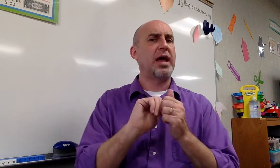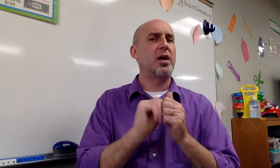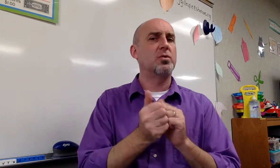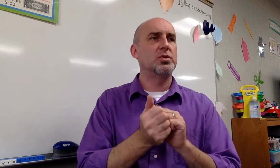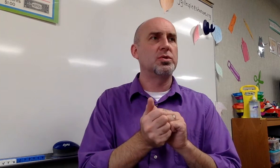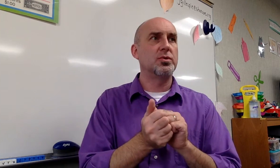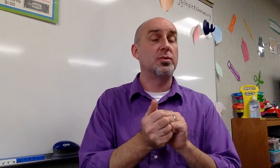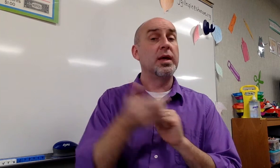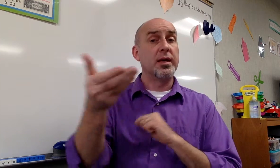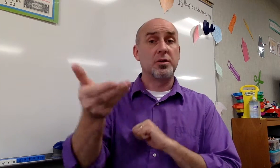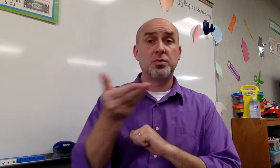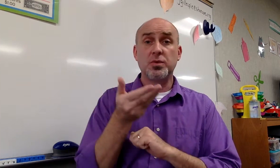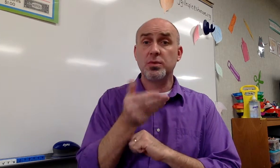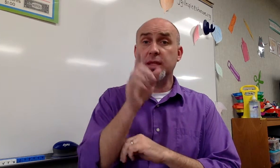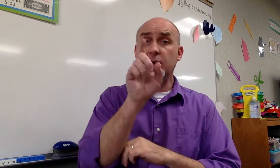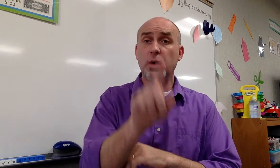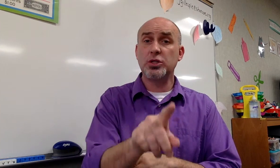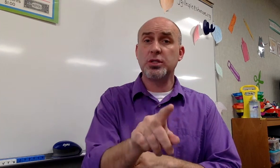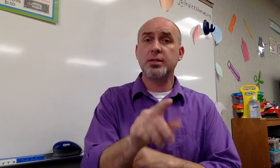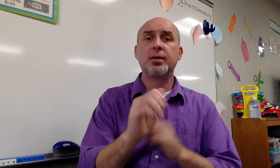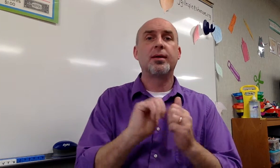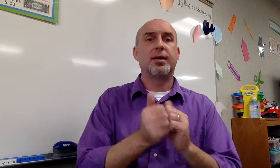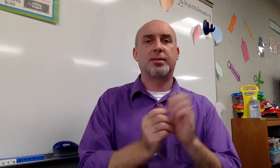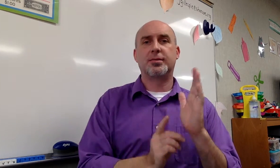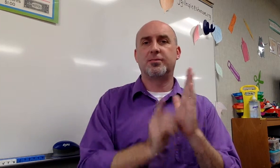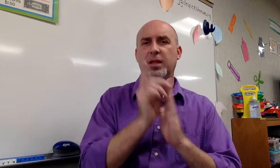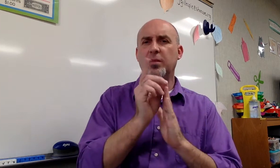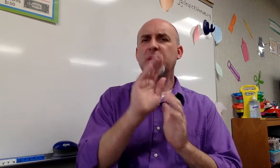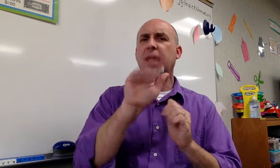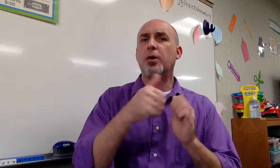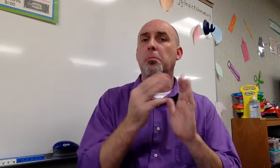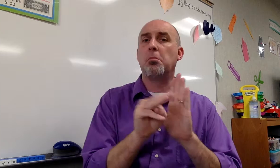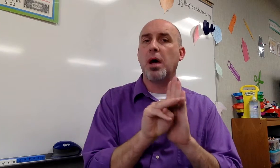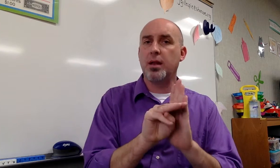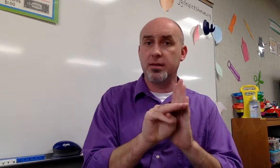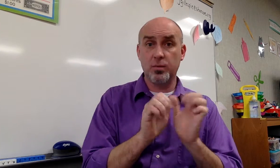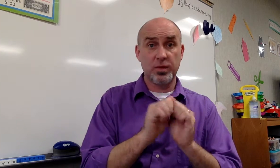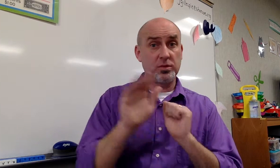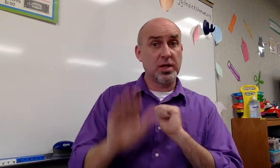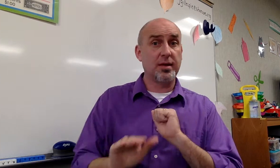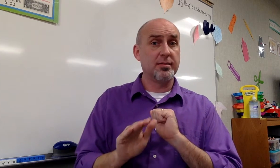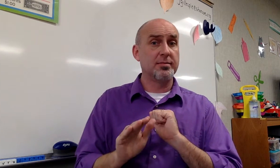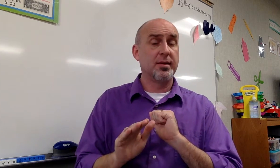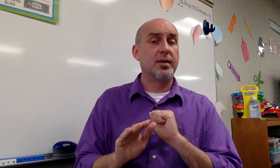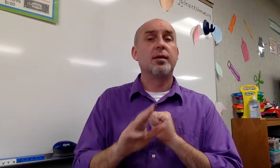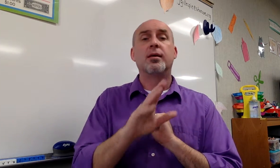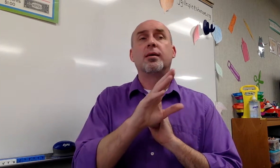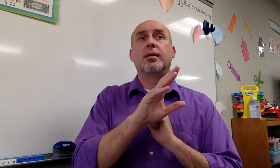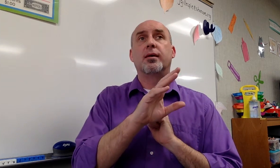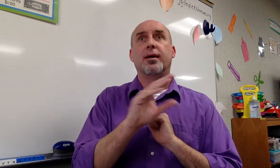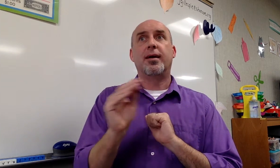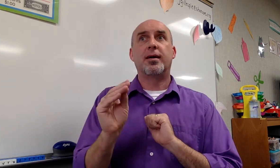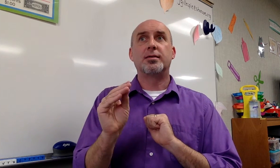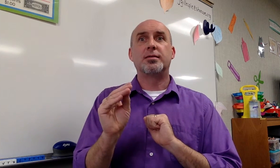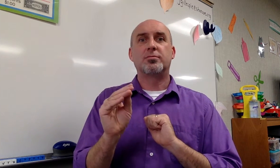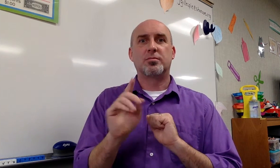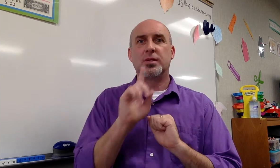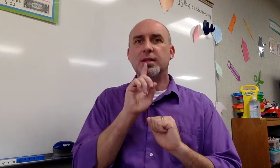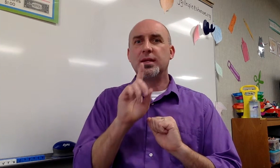how to introduce that question, how to develop it, how to model it with your child, and really